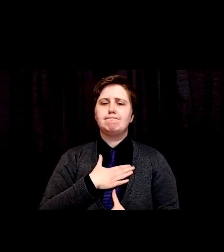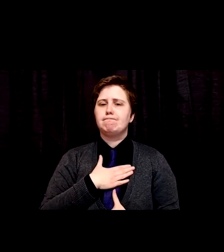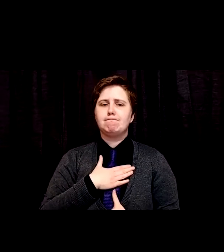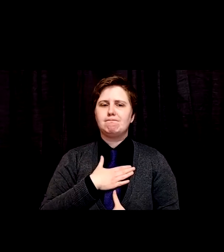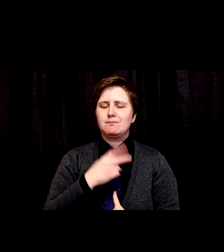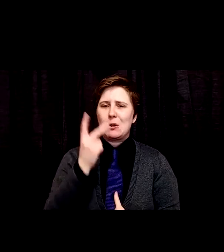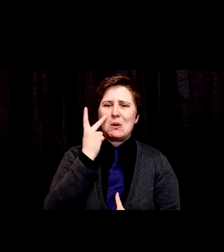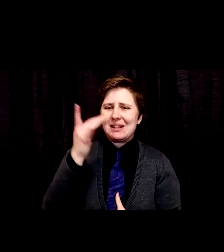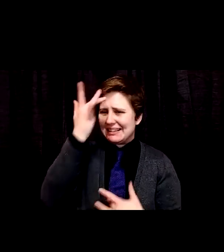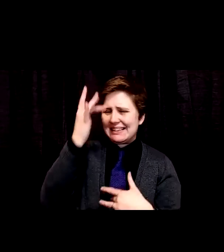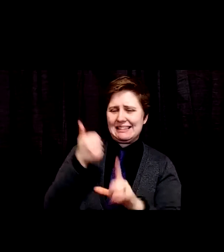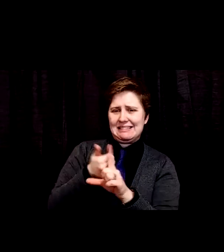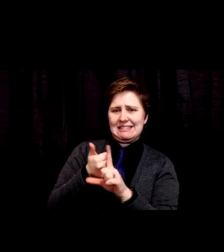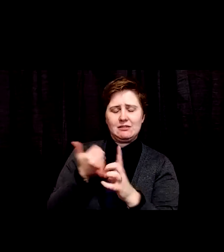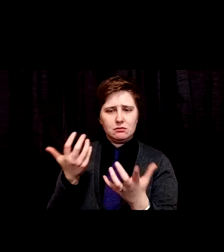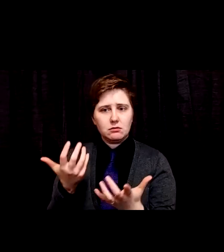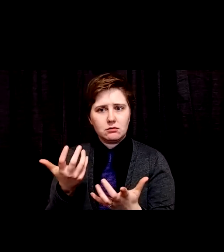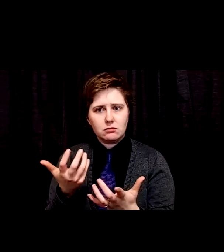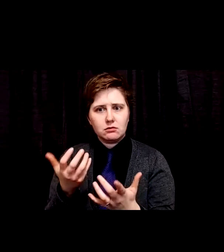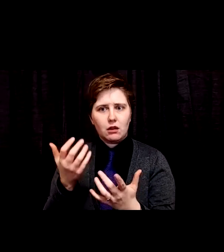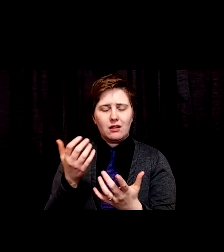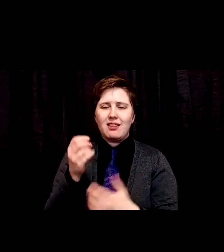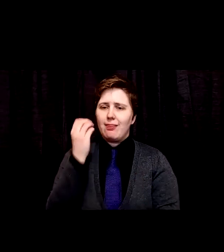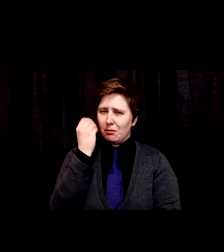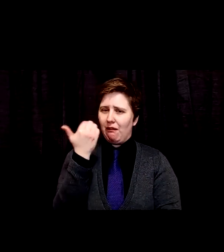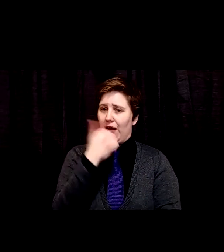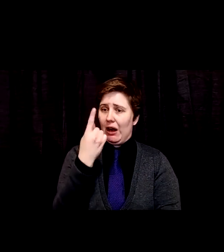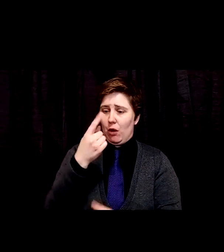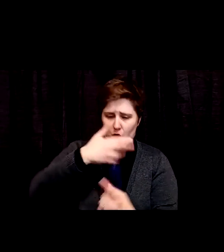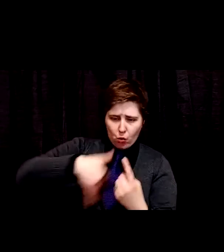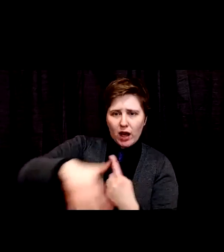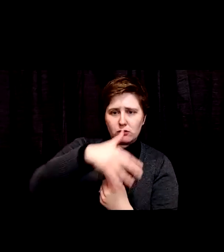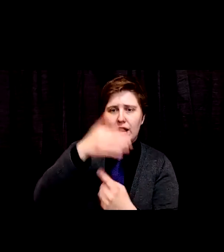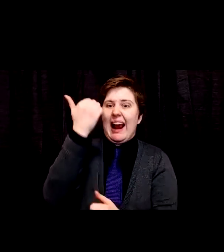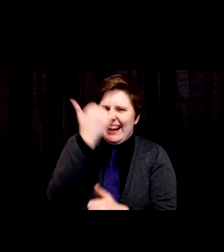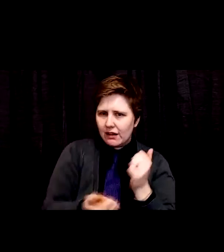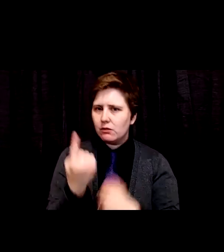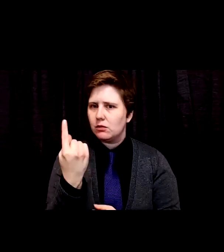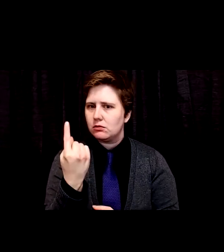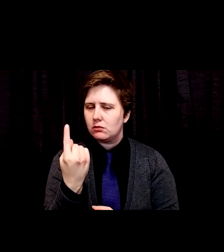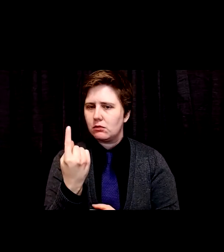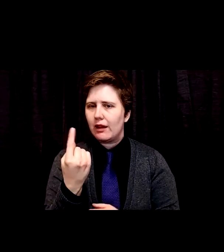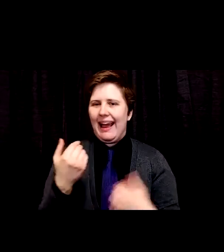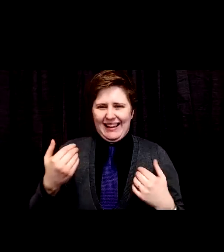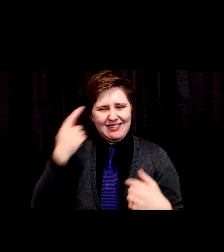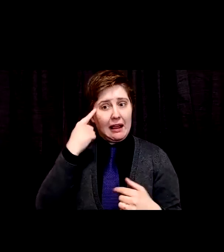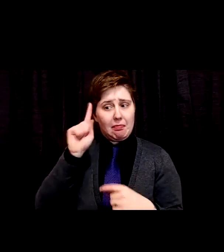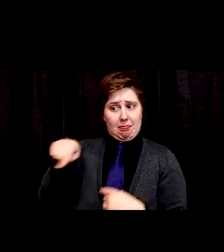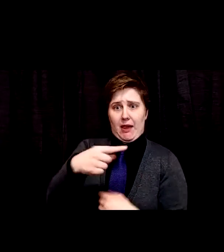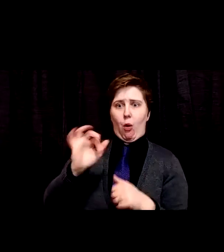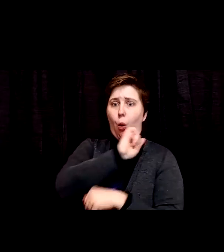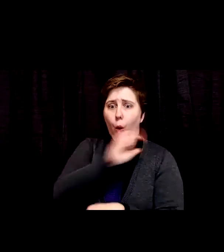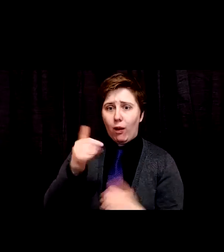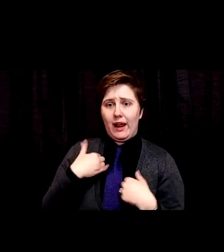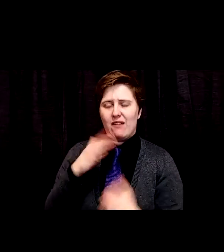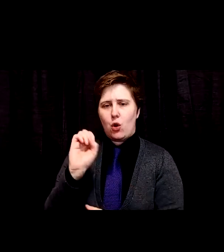itself. Uh, you have to really consider that anybody around you and everybody around you has COVID, because we know